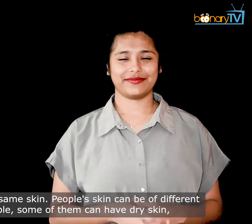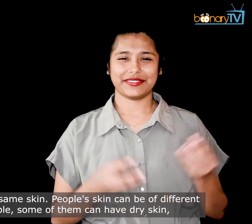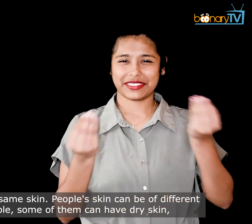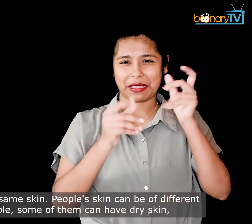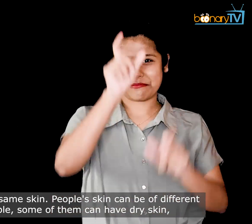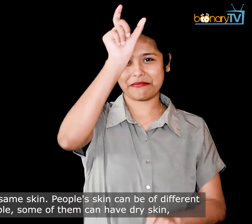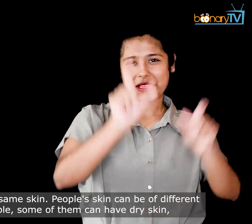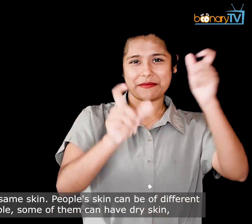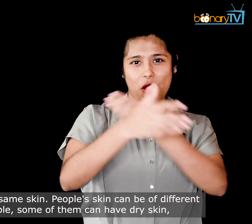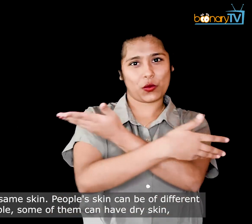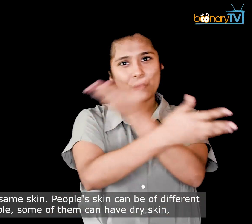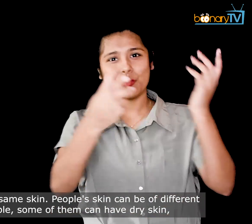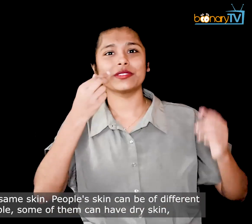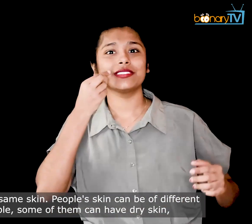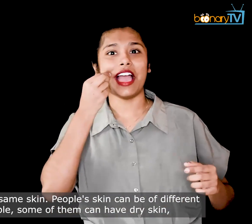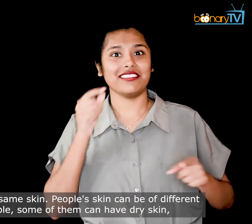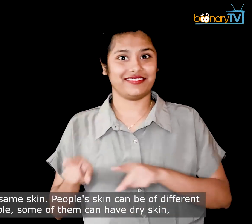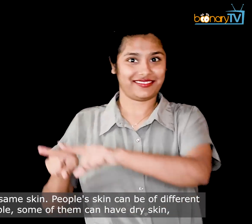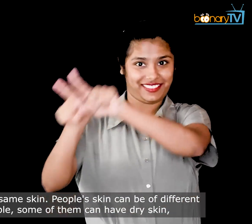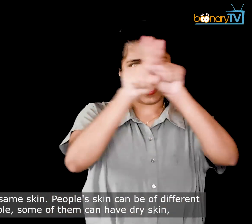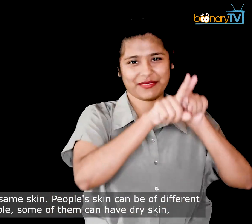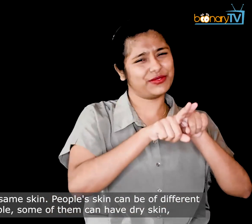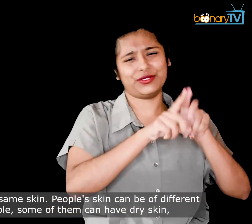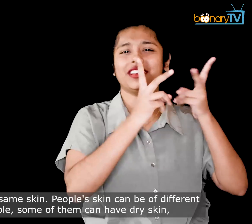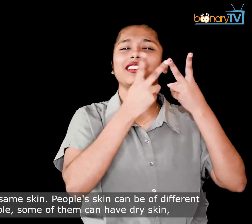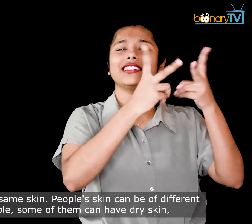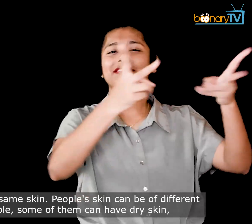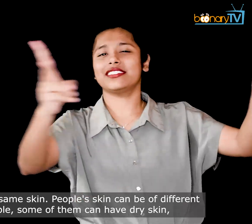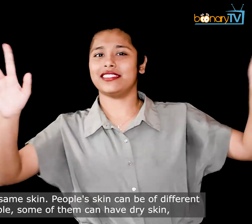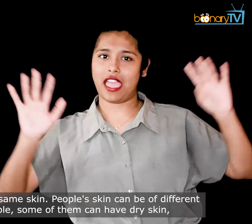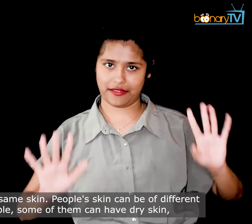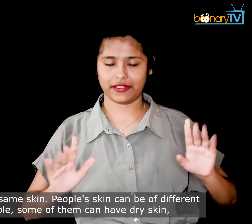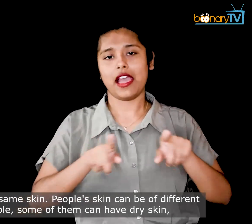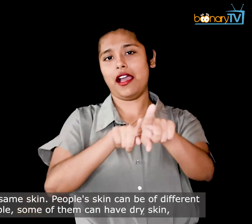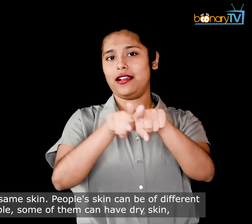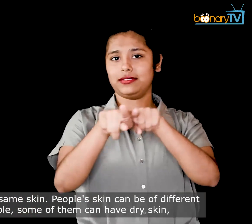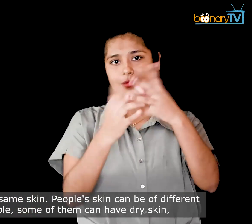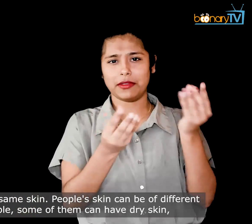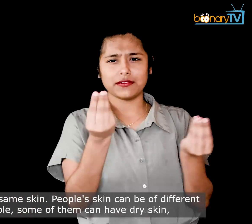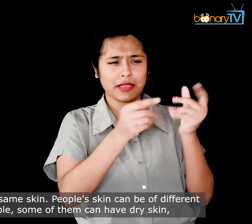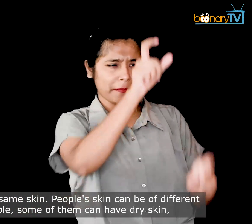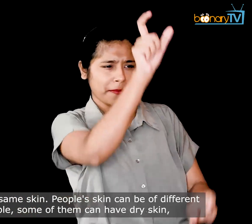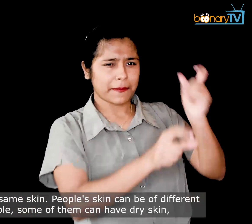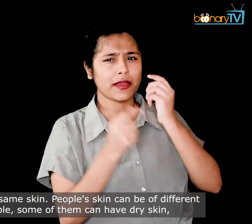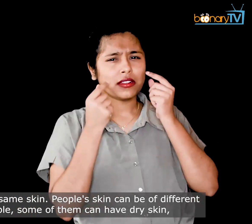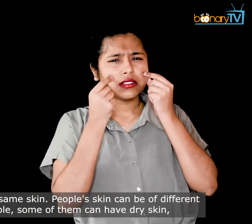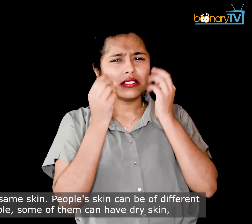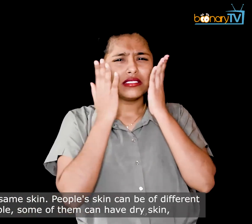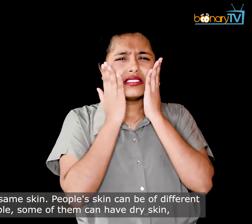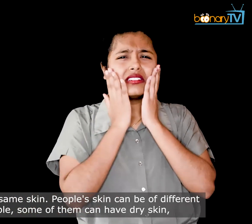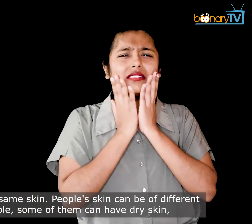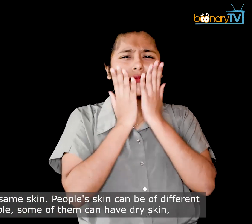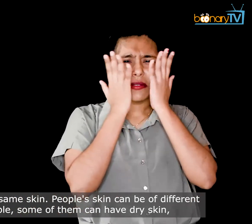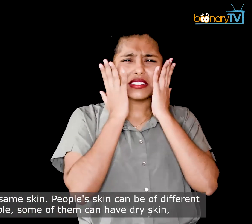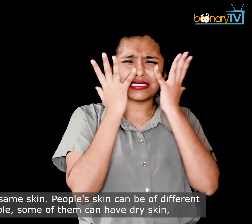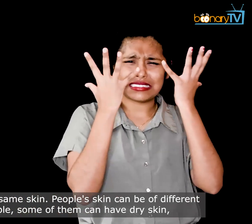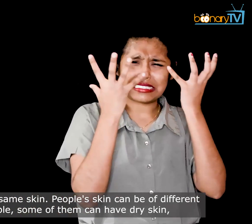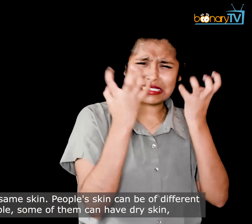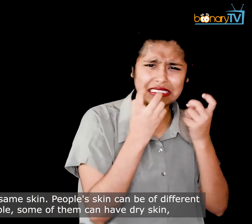Not everyone has the same skin. People's skin can be of different types. For example, some of them can